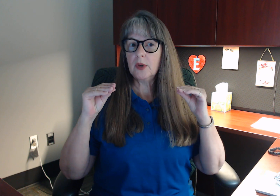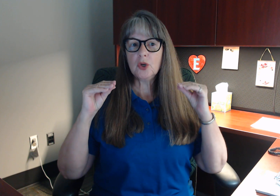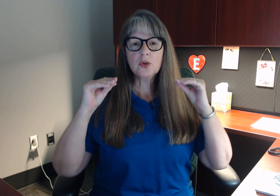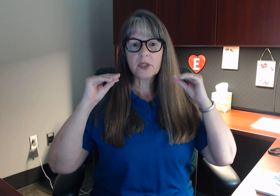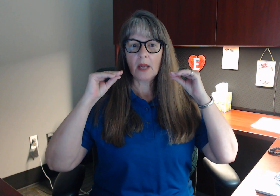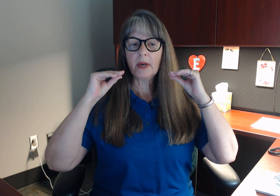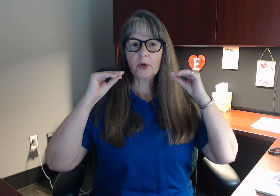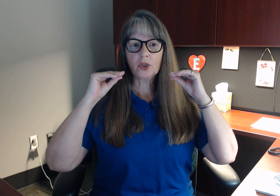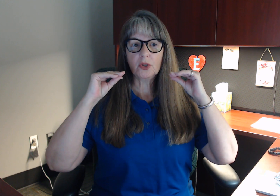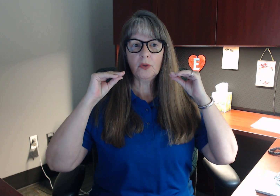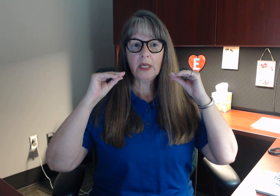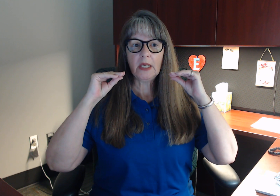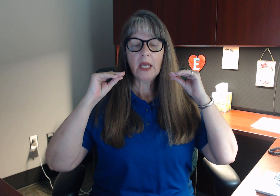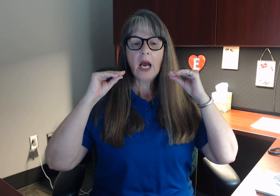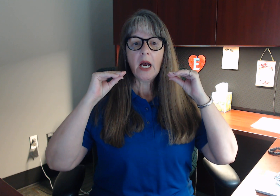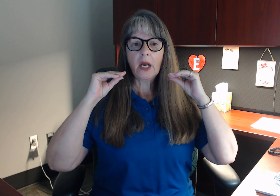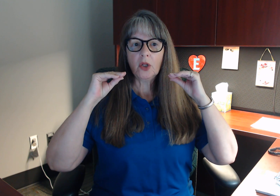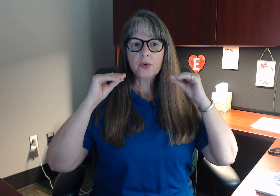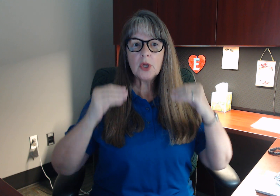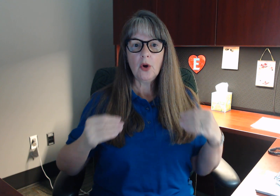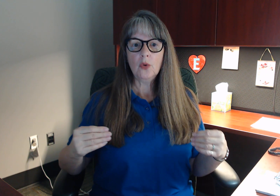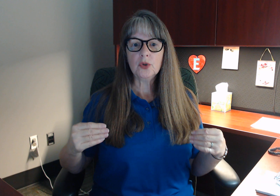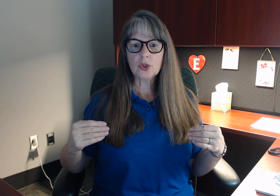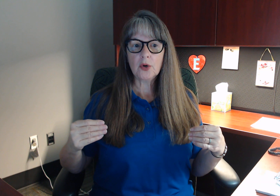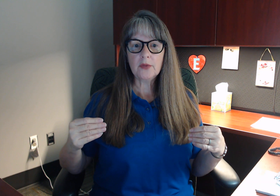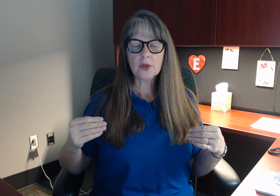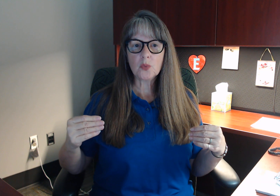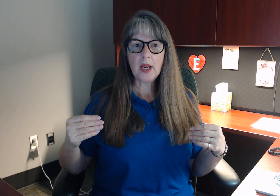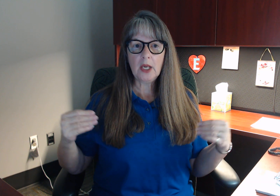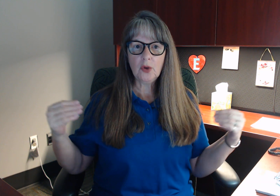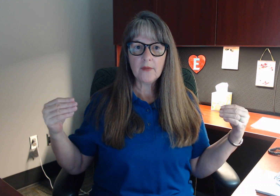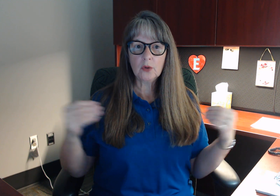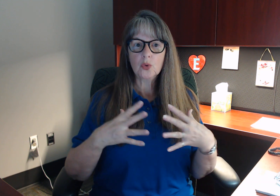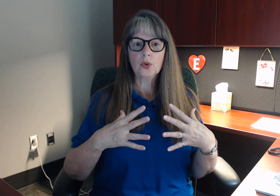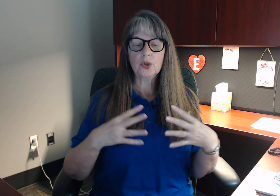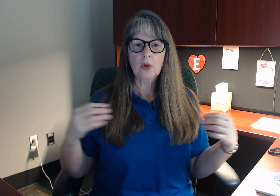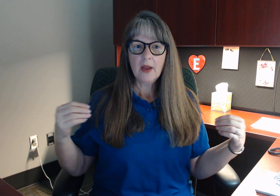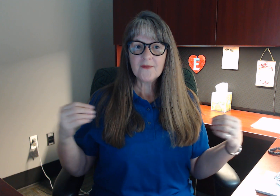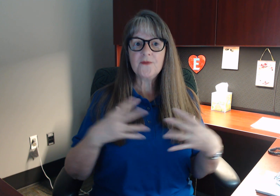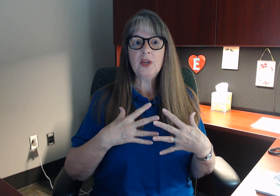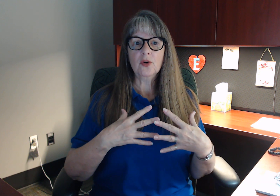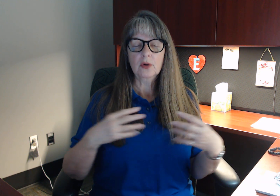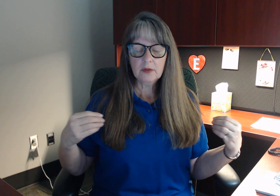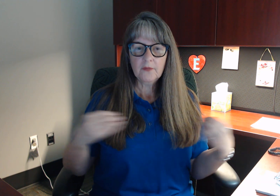shown you the sign, but I'm going to show it to you again. A closed O, you start out this way and you have it go towards you. Fear, fear,